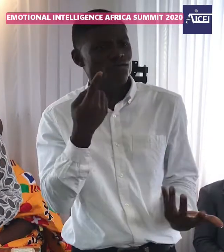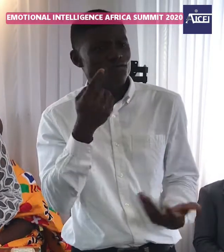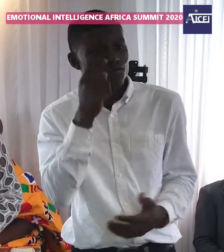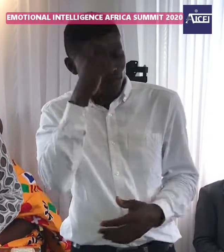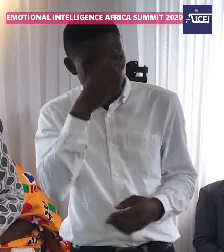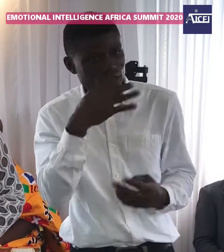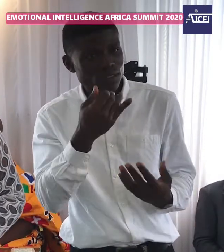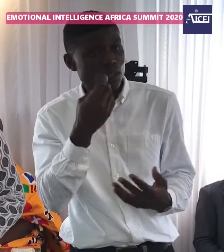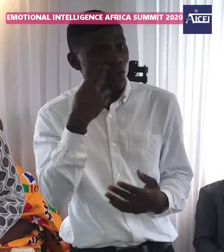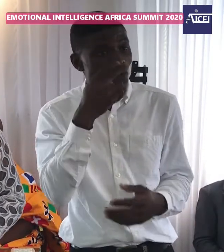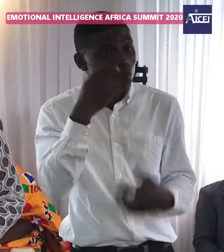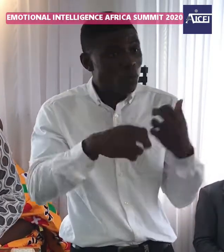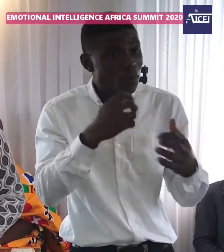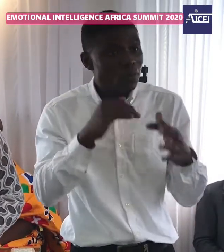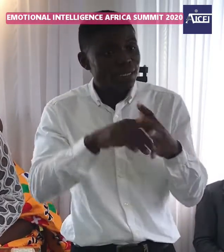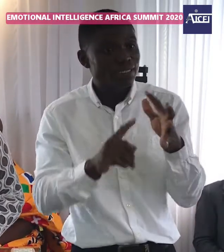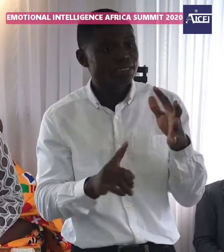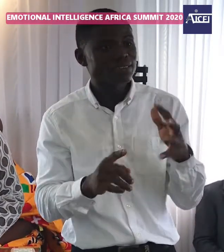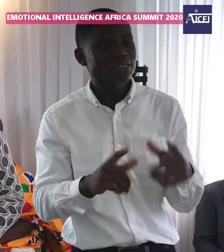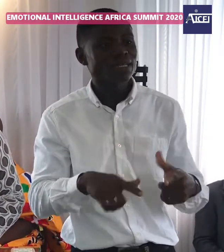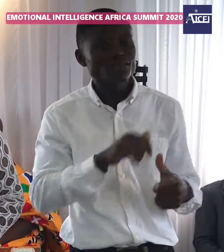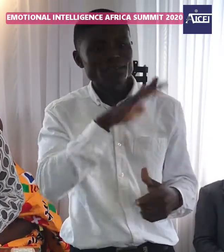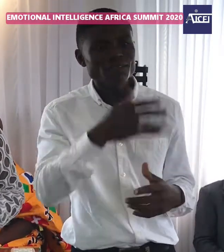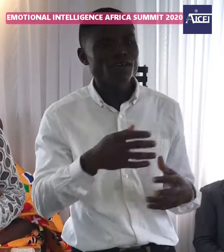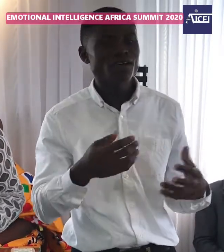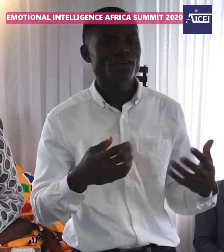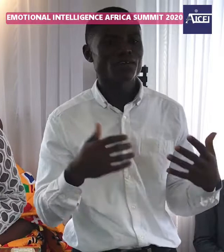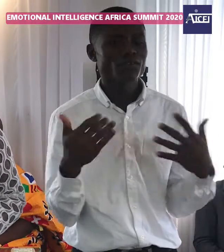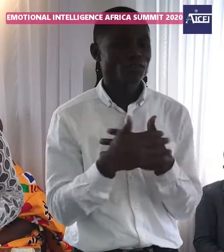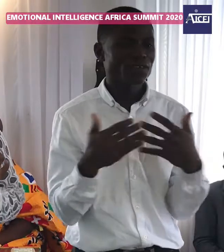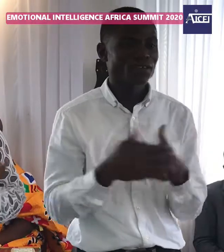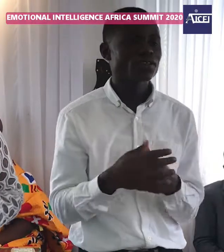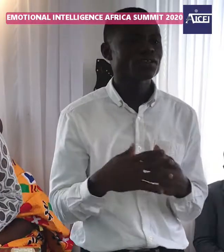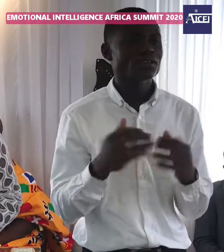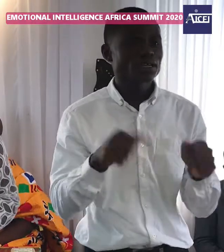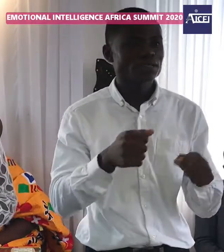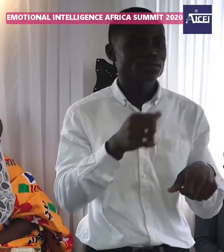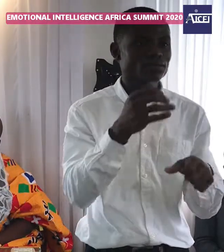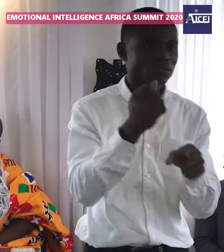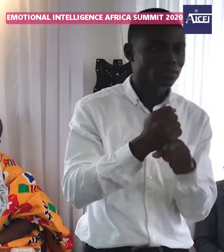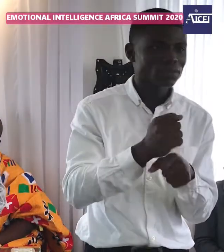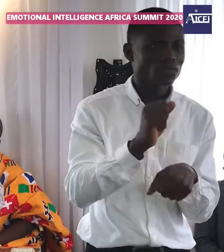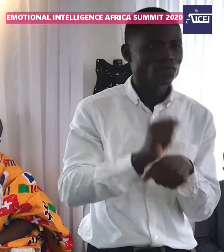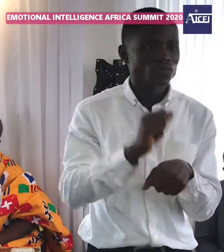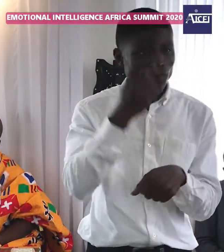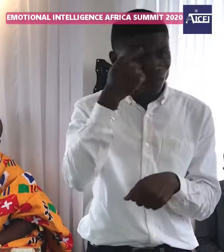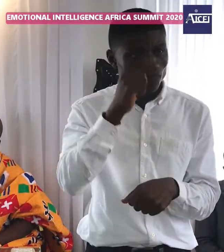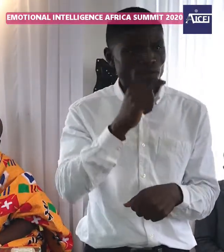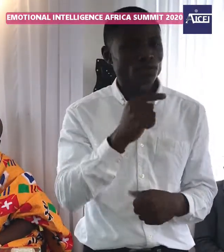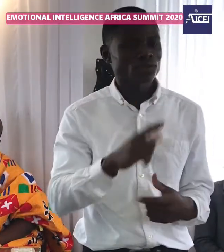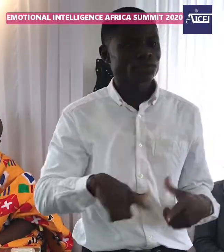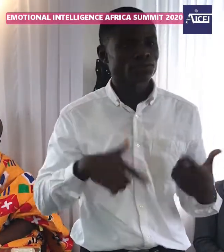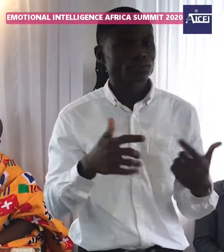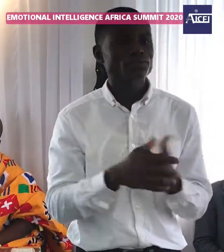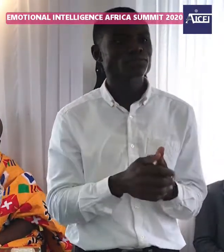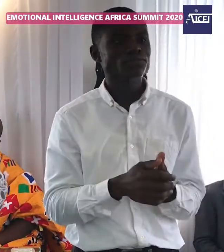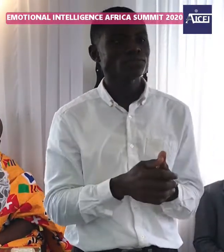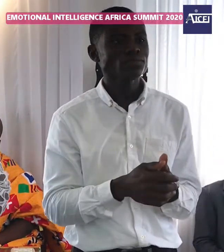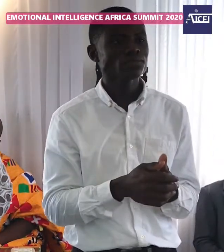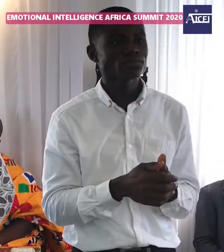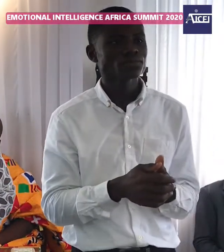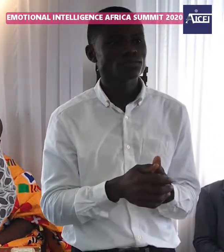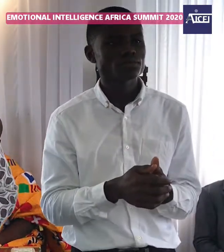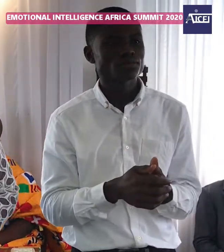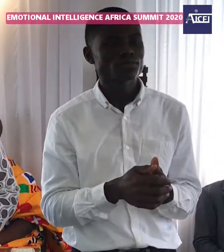by challenges of life, but is able to do adjustments for a living. The opposite of the reverse is that the child